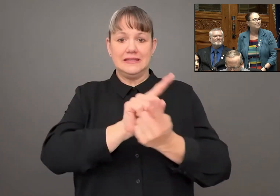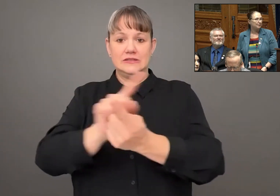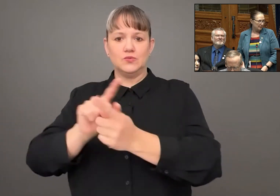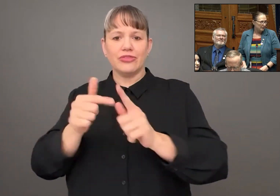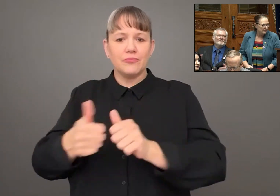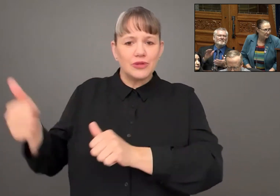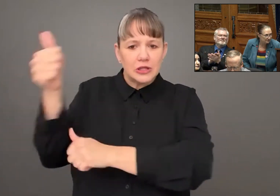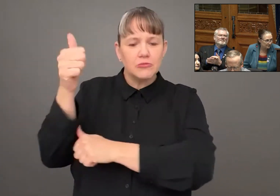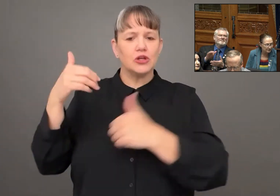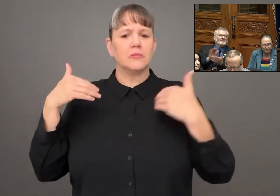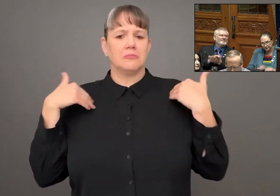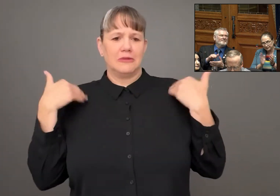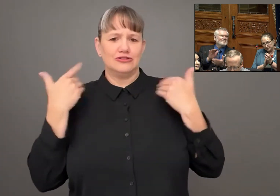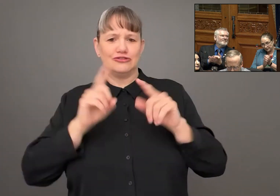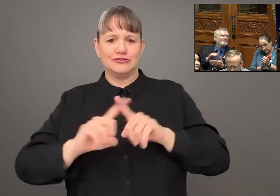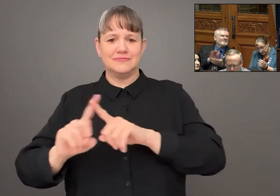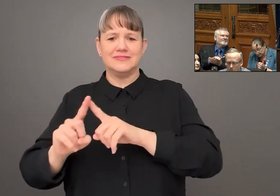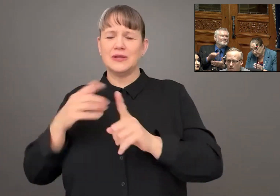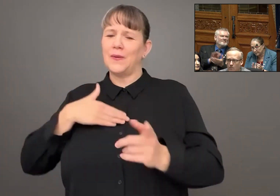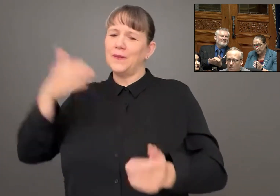welcome.